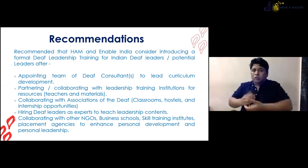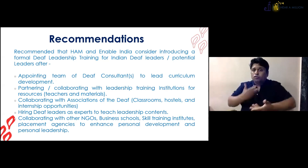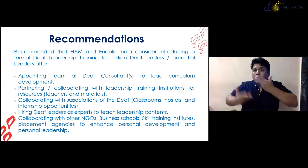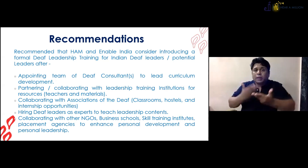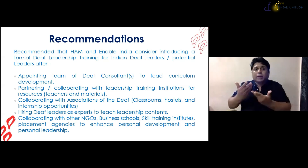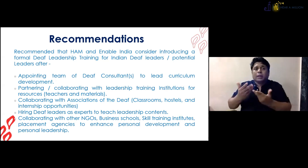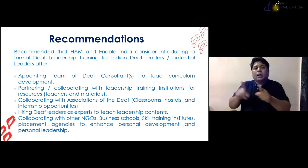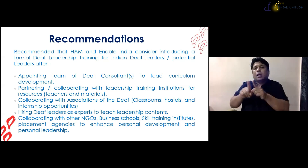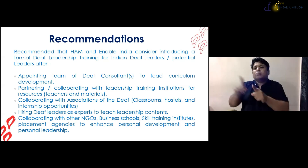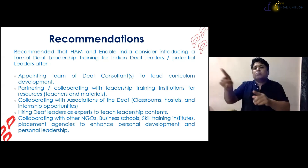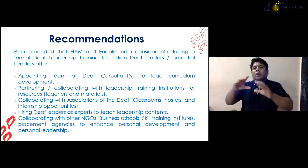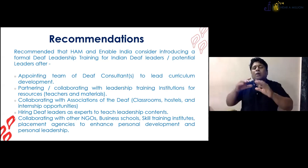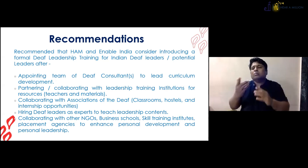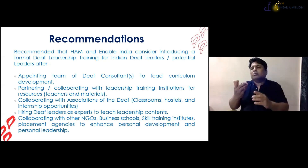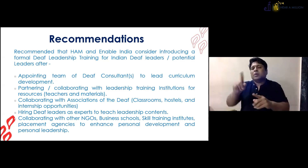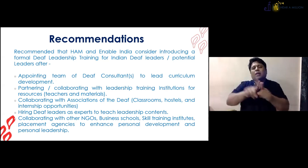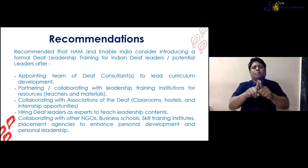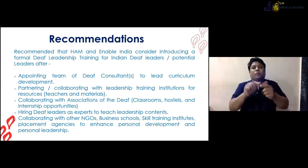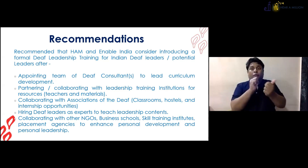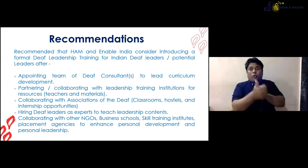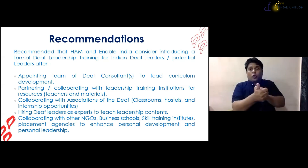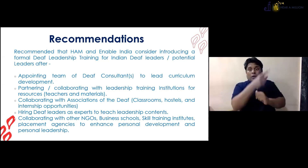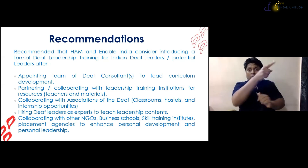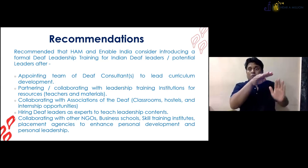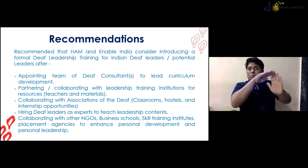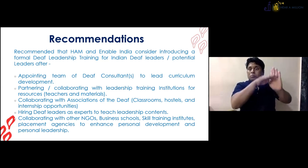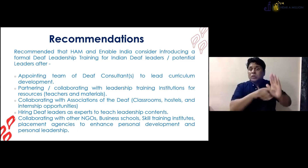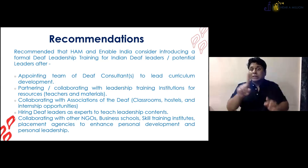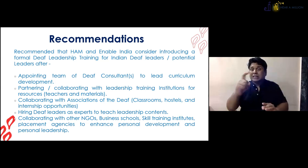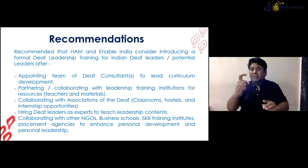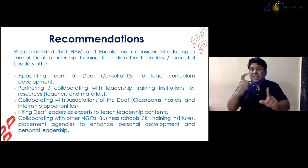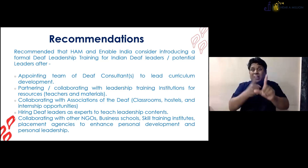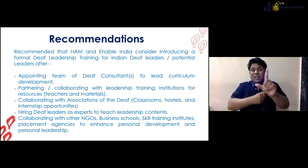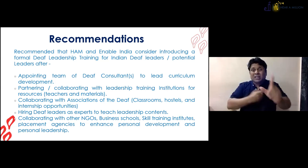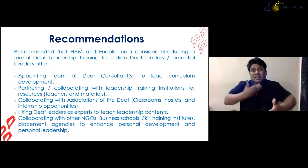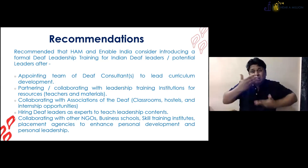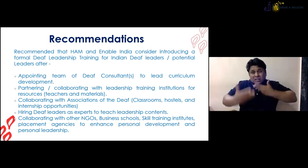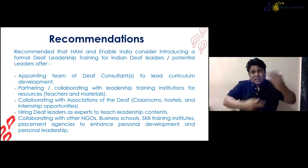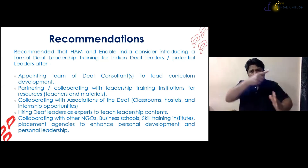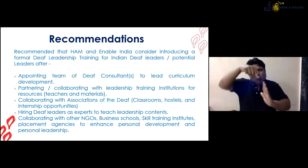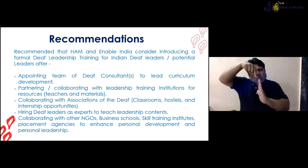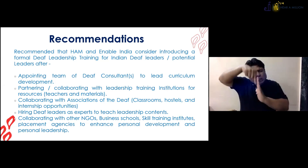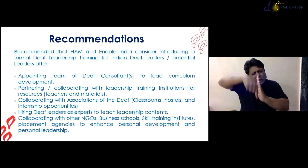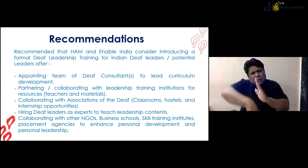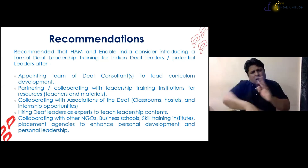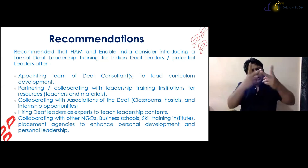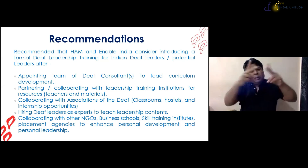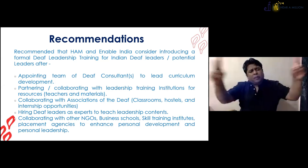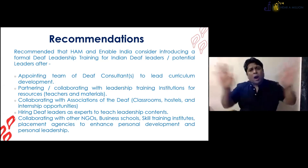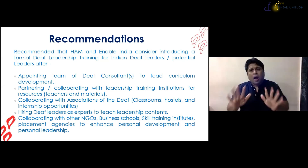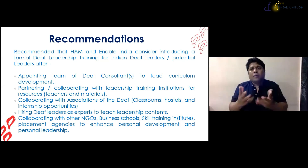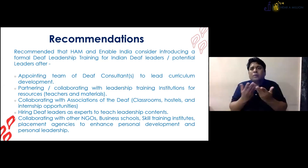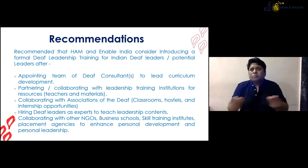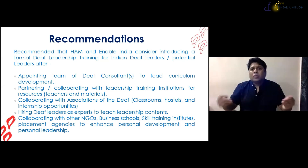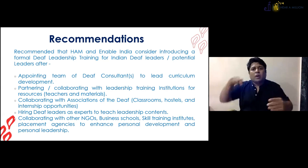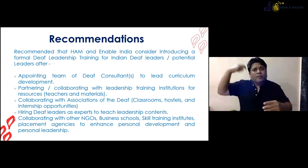institutions for resources, etc. Like, for example, the Front Runners program. 17 years they've been training, so